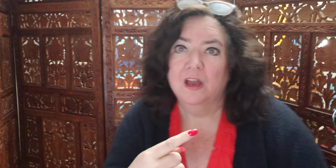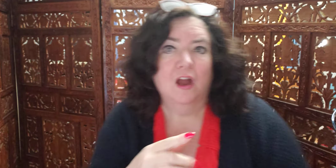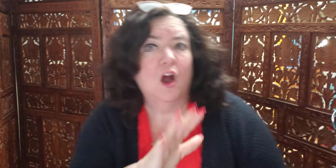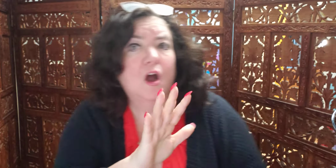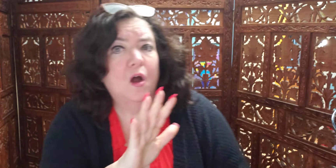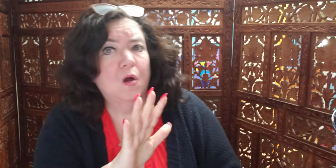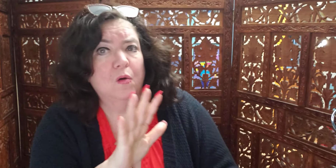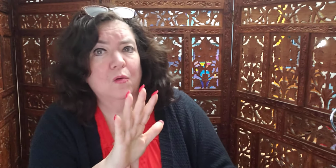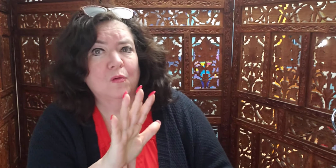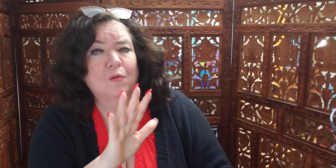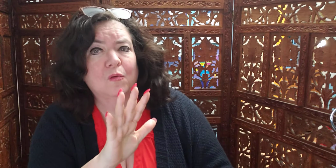Oh,